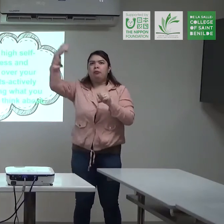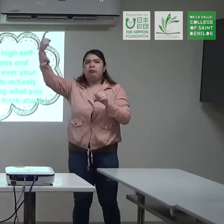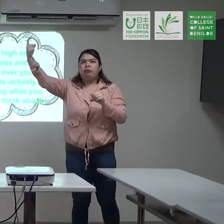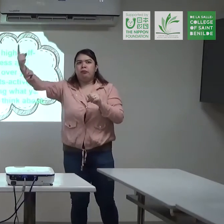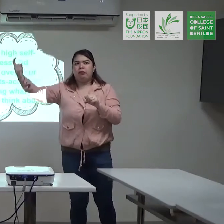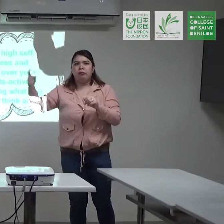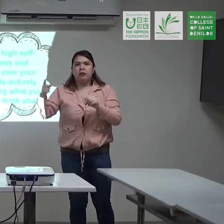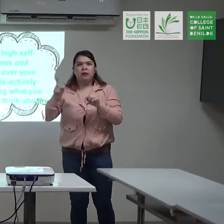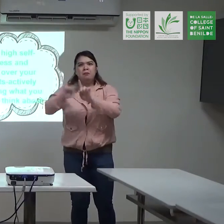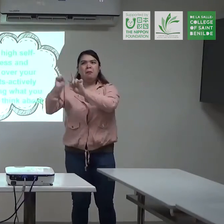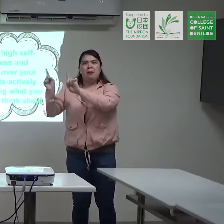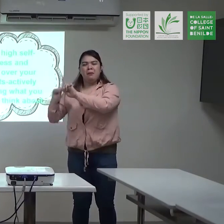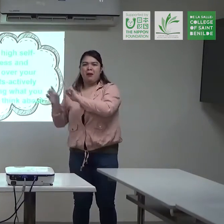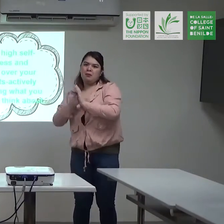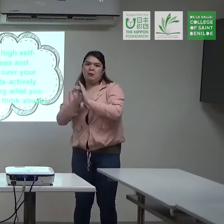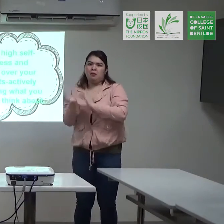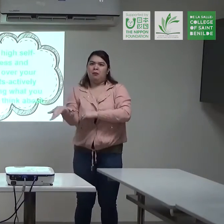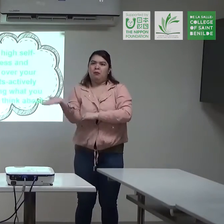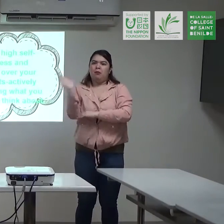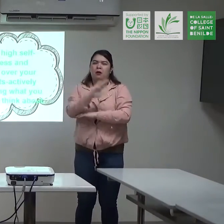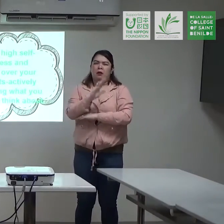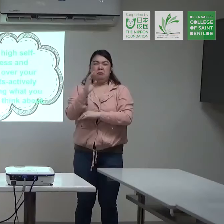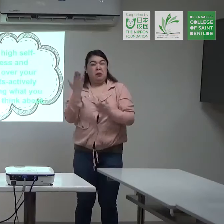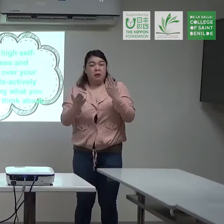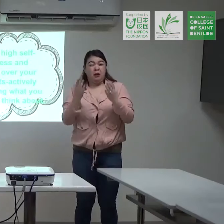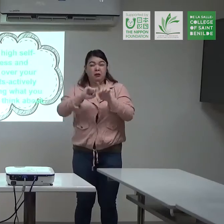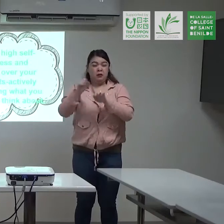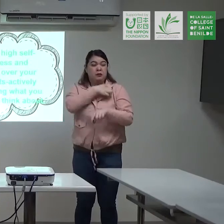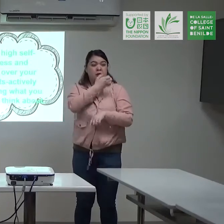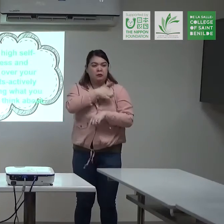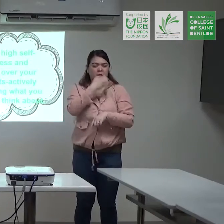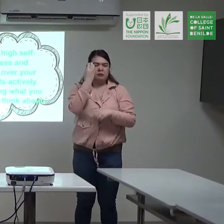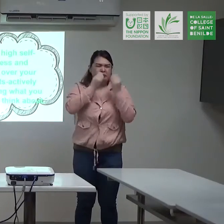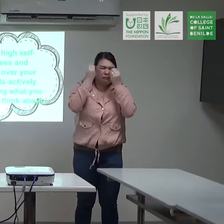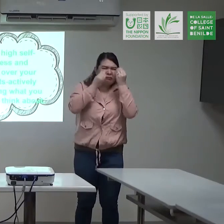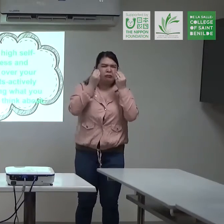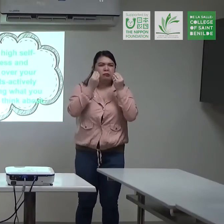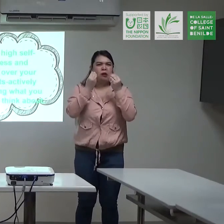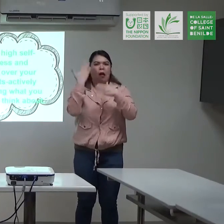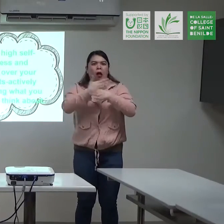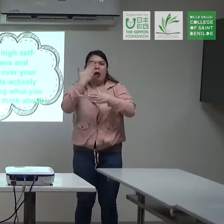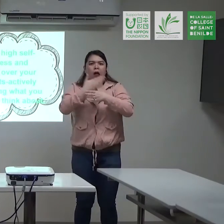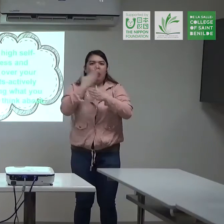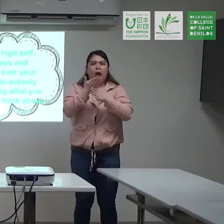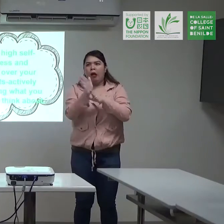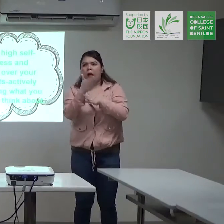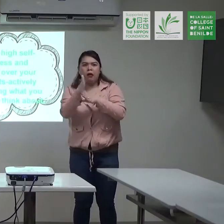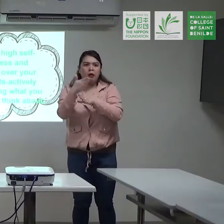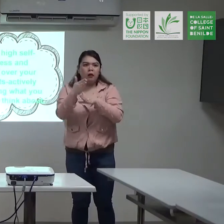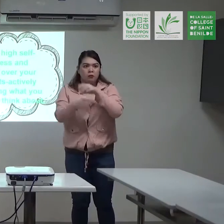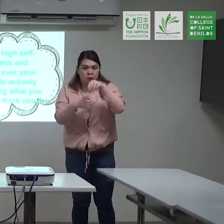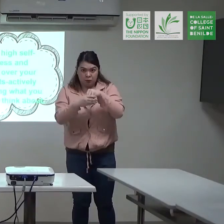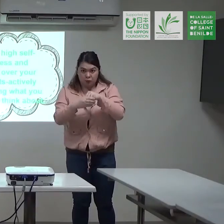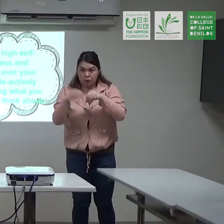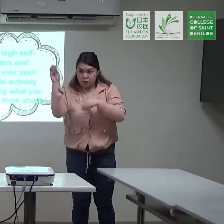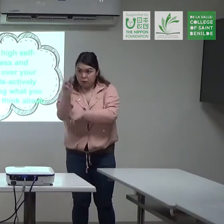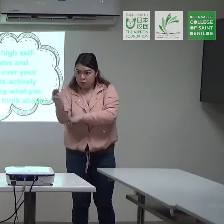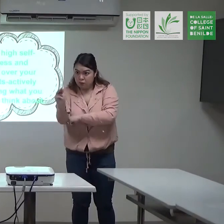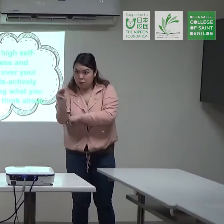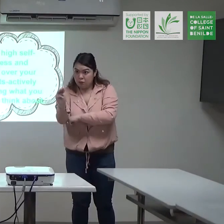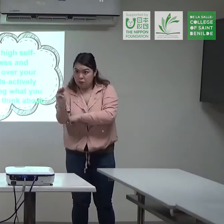all kinds of thoughts altogether, confused, no specific focus, is that metacognition?